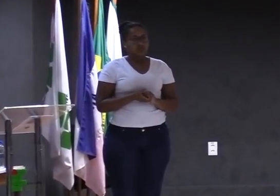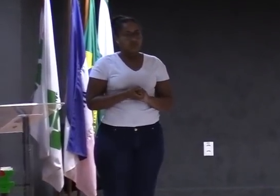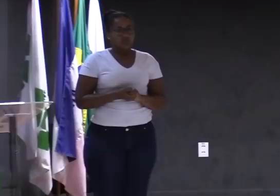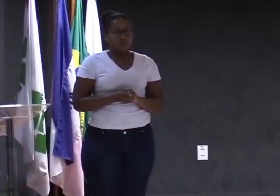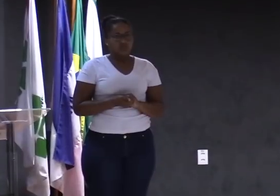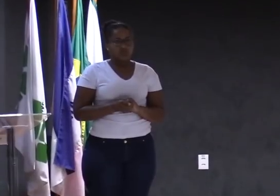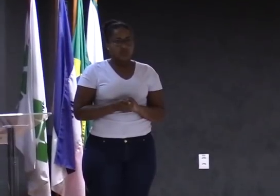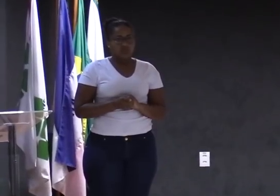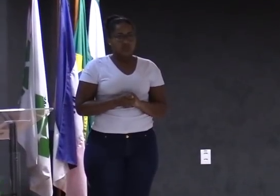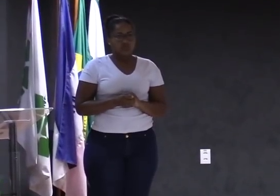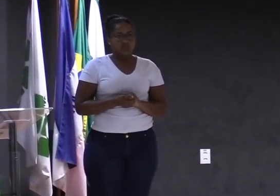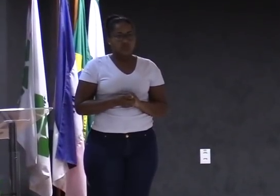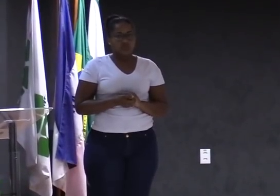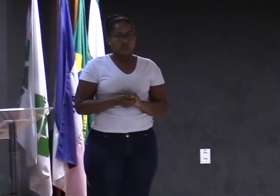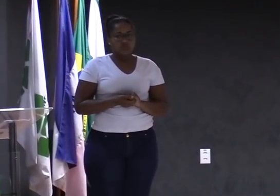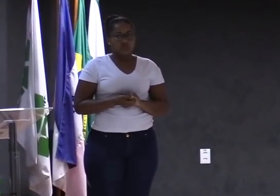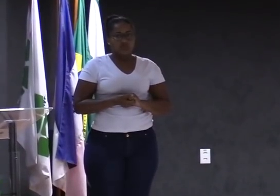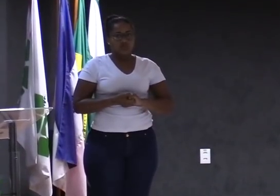connecting